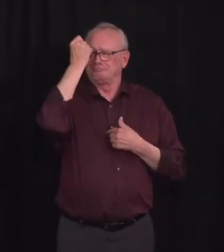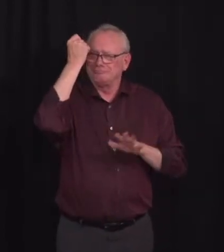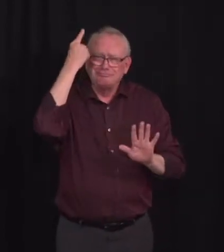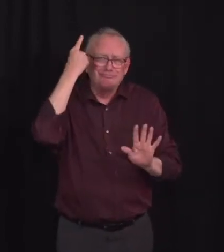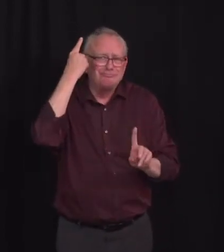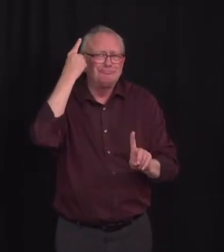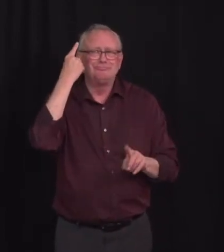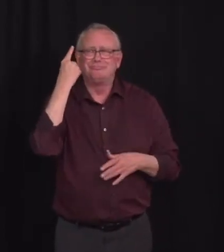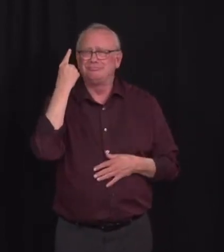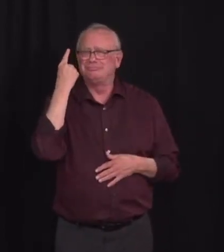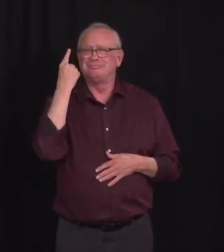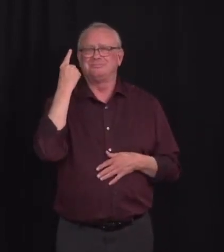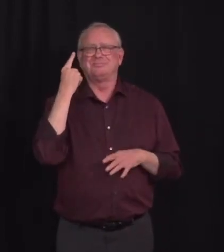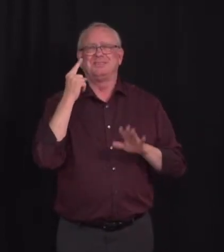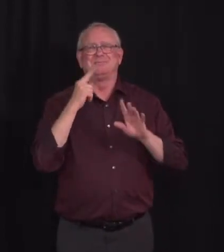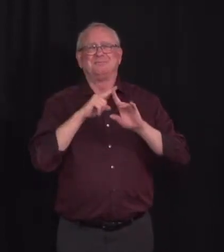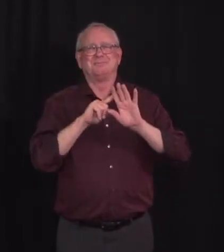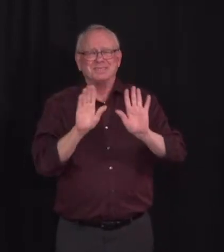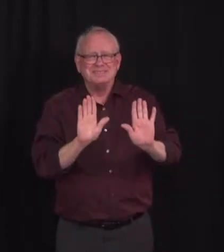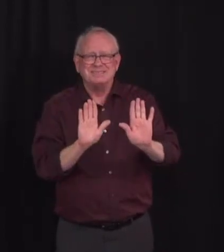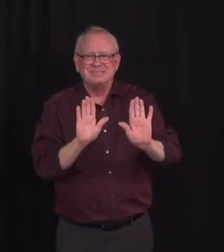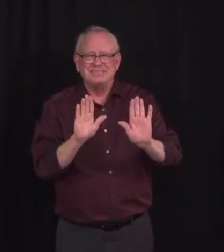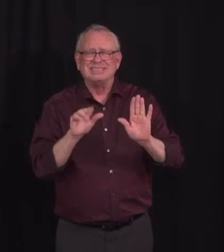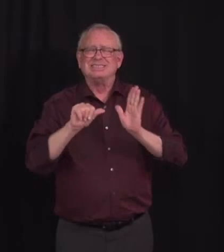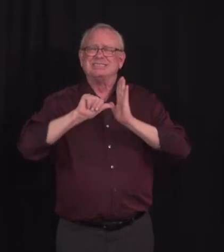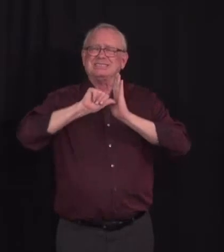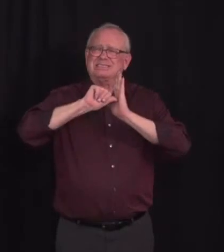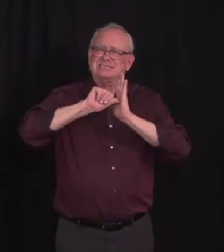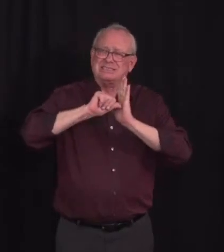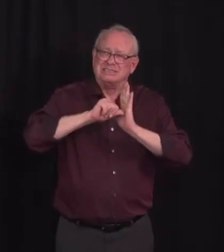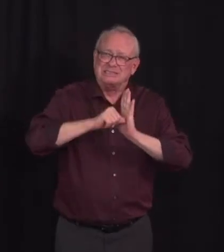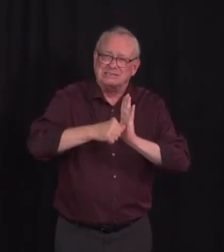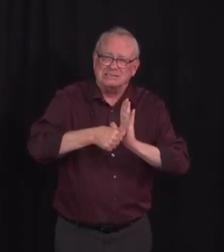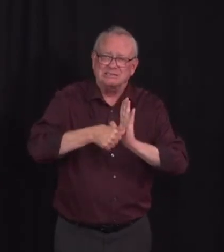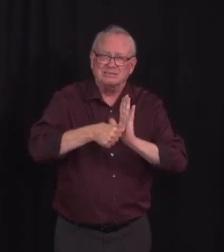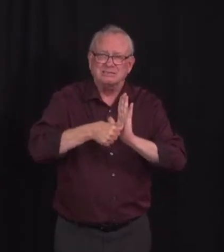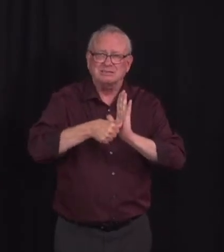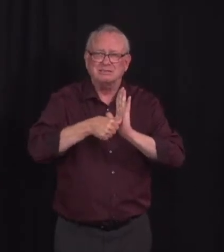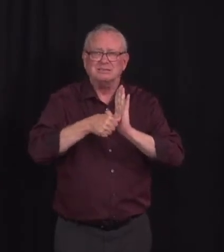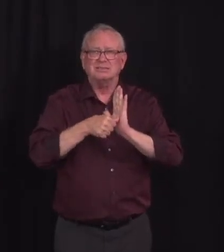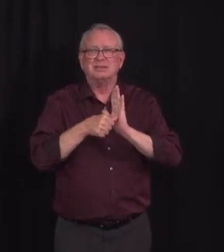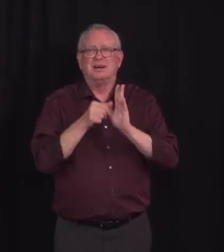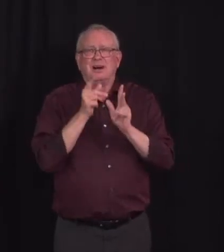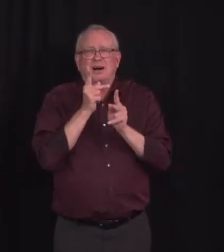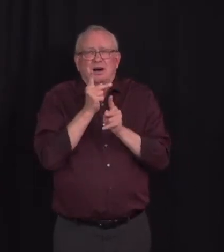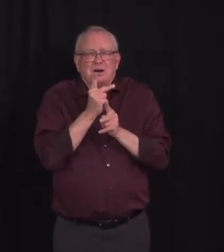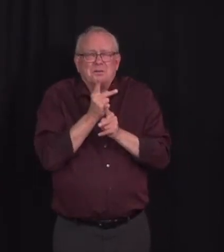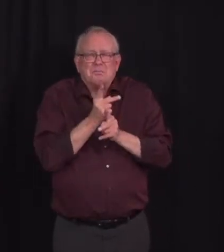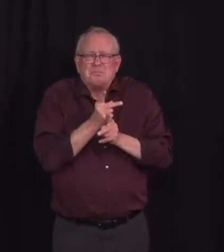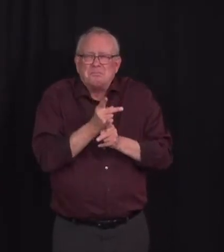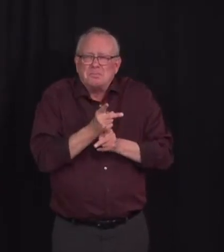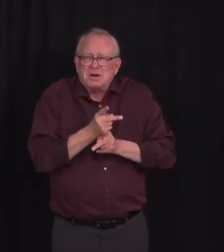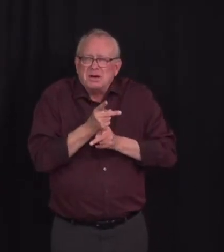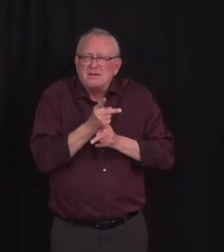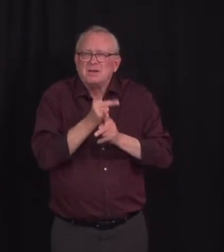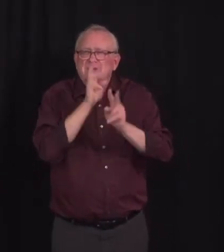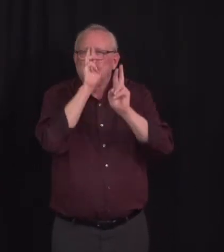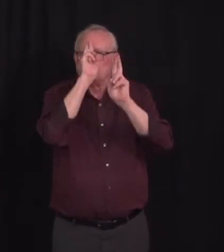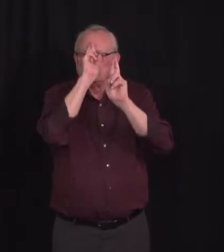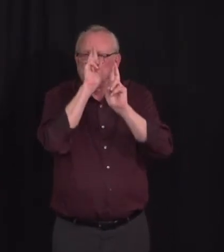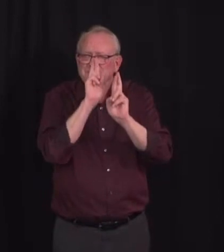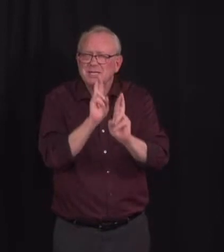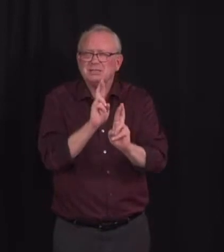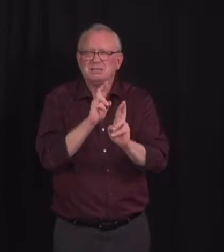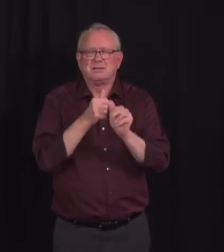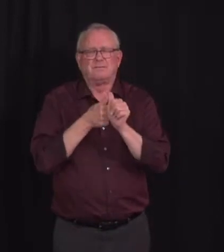for all of us, the critical piece is that we are mindful of what those rules are, and the 2 meters is required as a